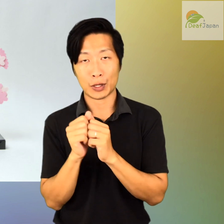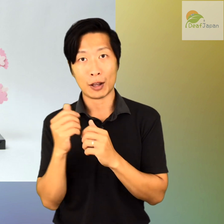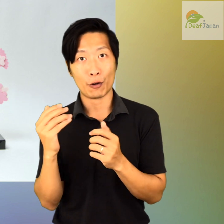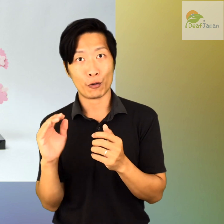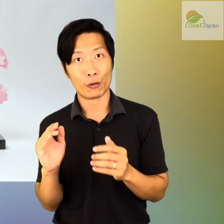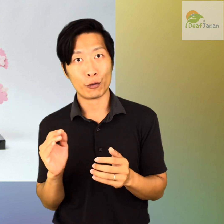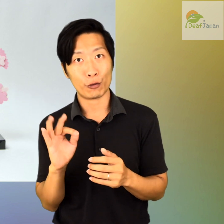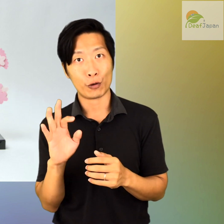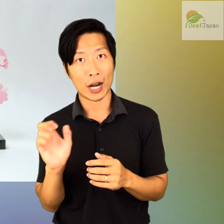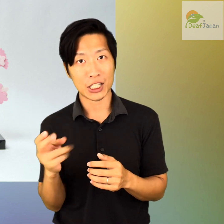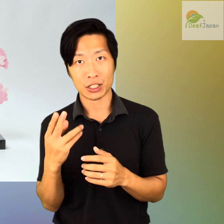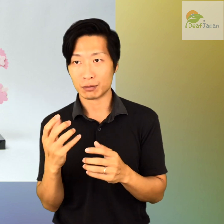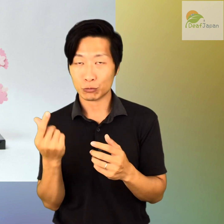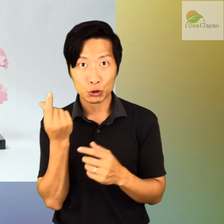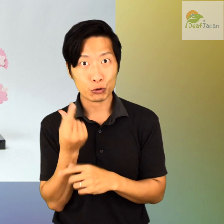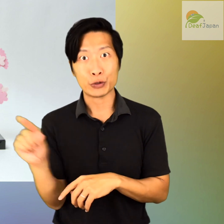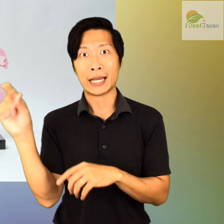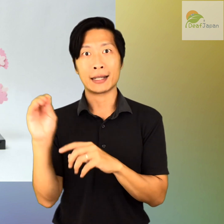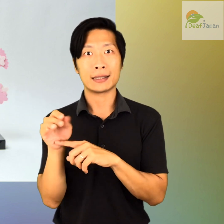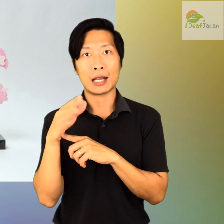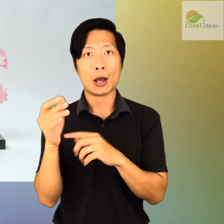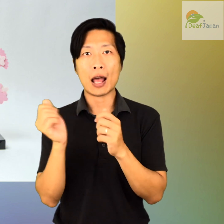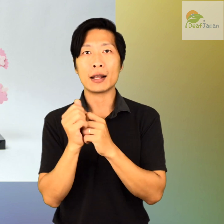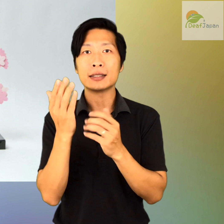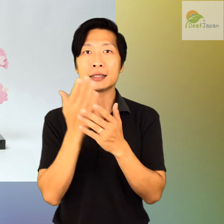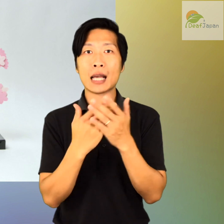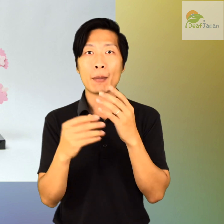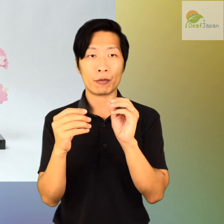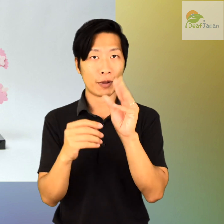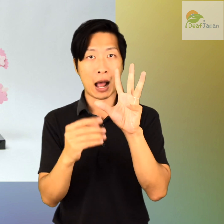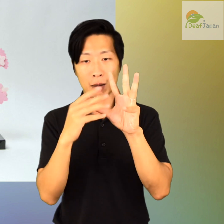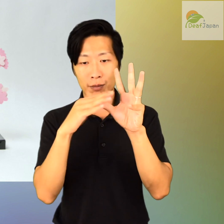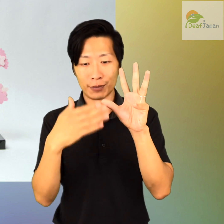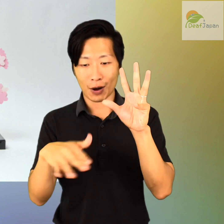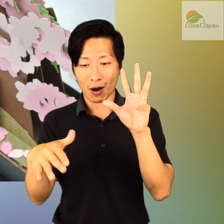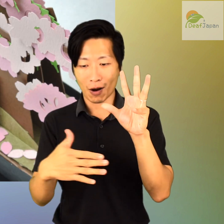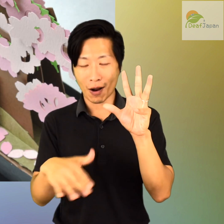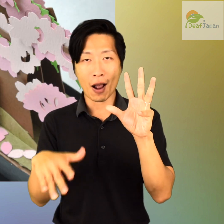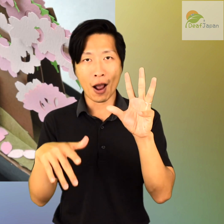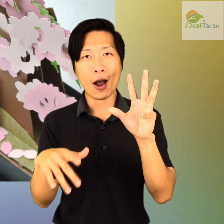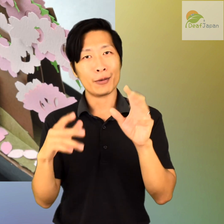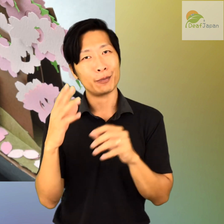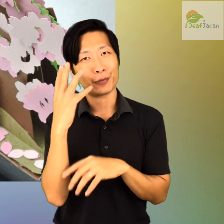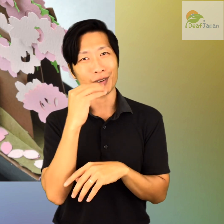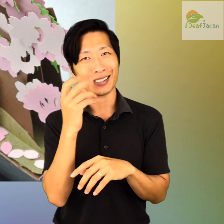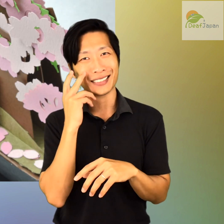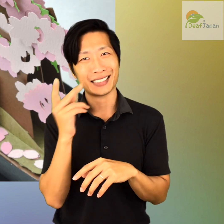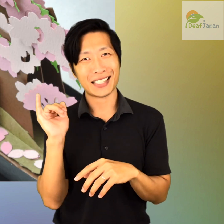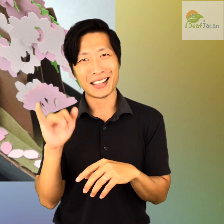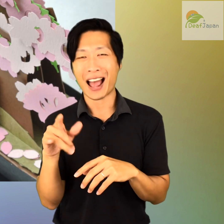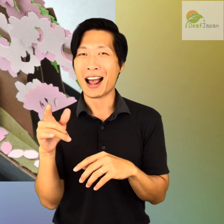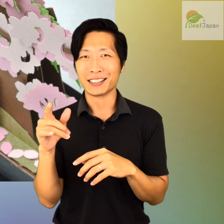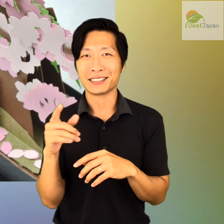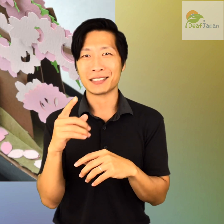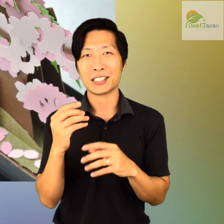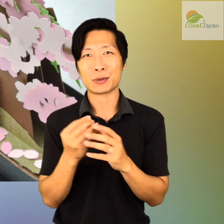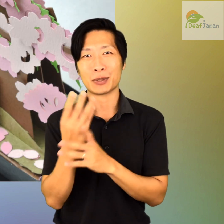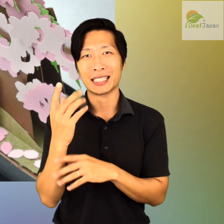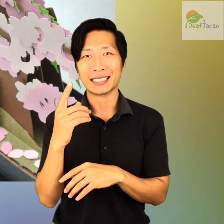tree. Combined with a few bright fresh green leaves and some fallen petals, this is a pretty way to celebrate the